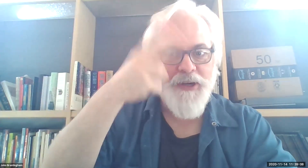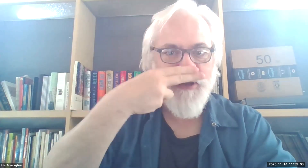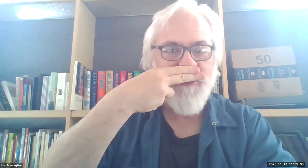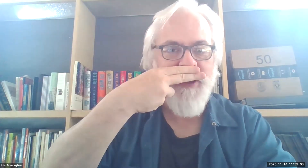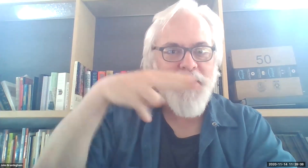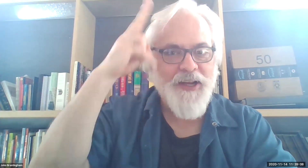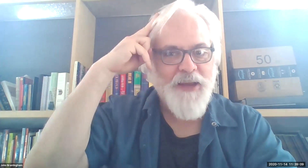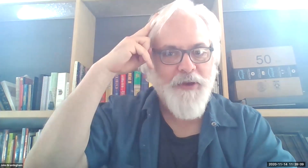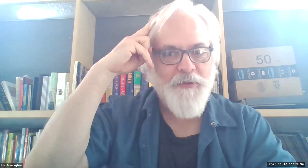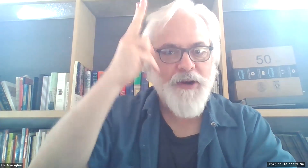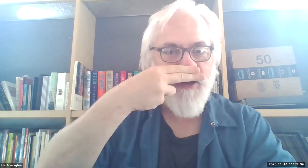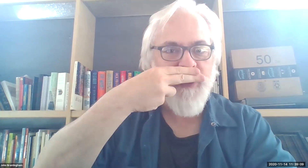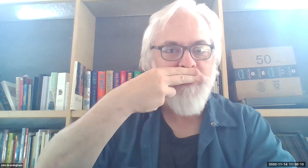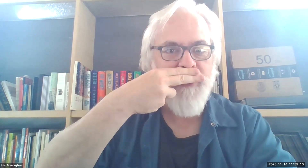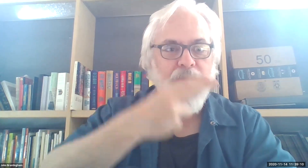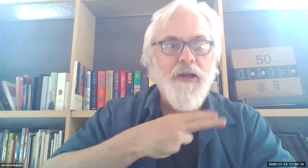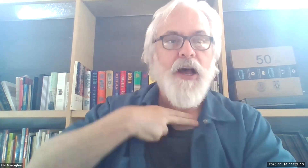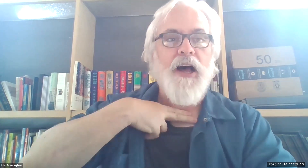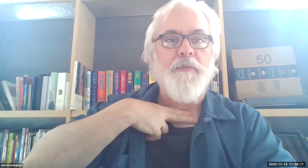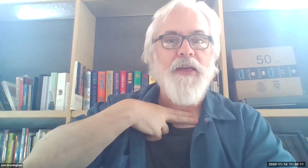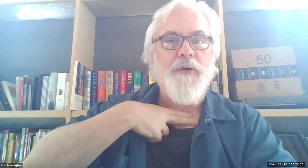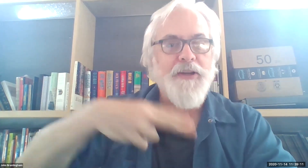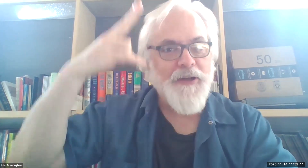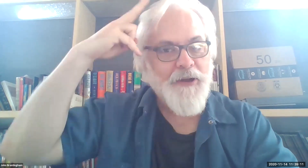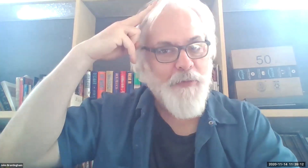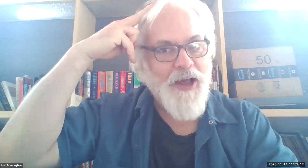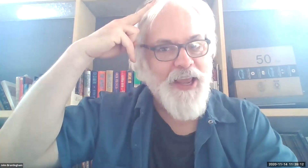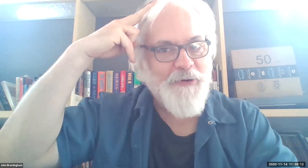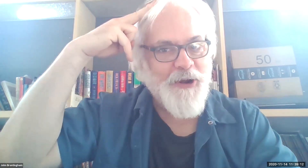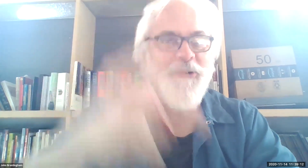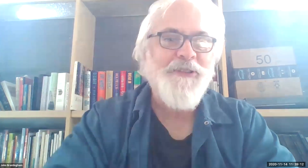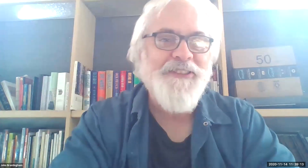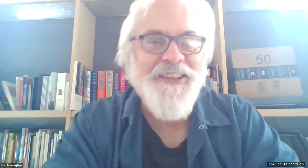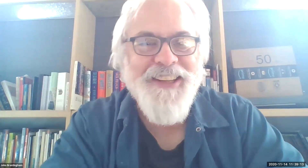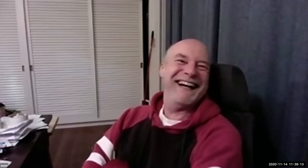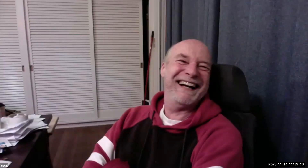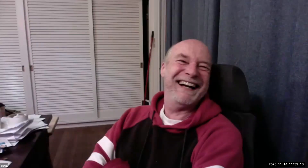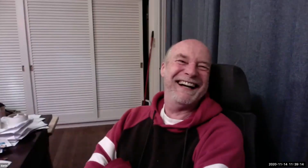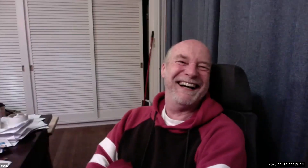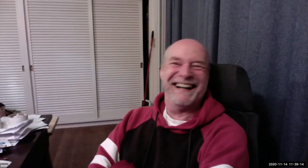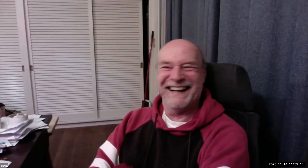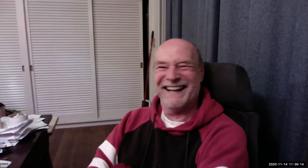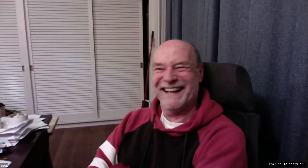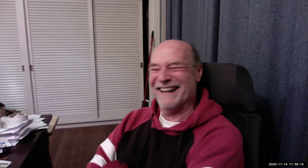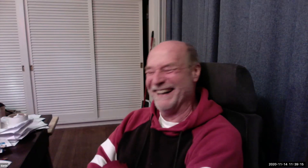pay the rent. You must pay the rent. I can't pay the rent. You must pay the rent. I'll pay the rent. My hero.